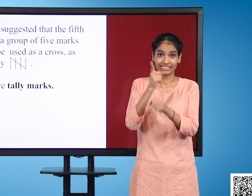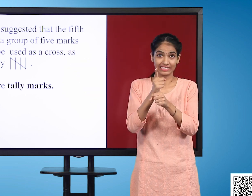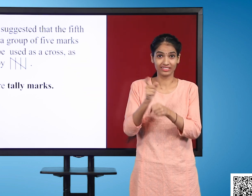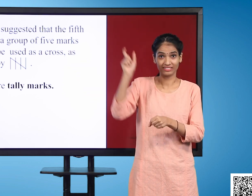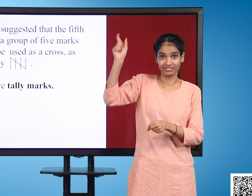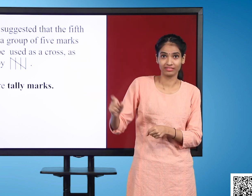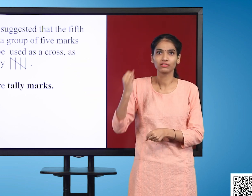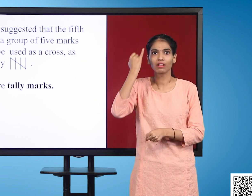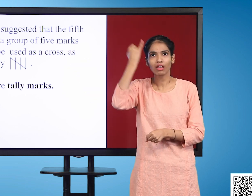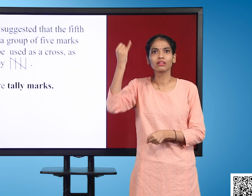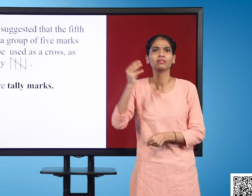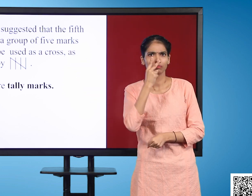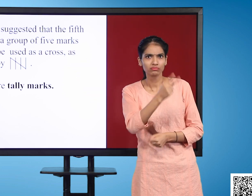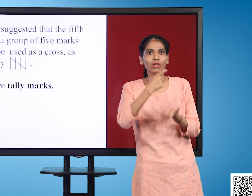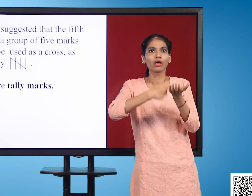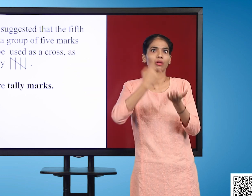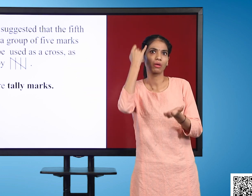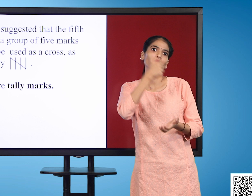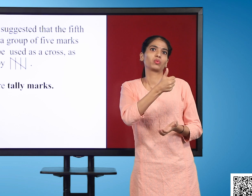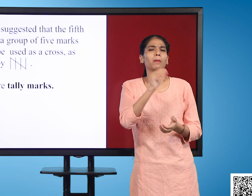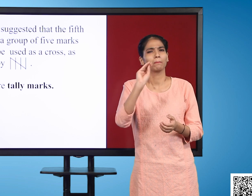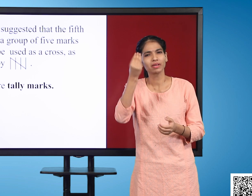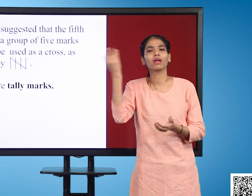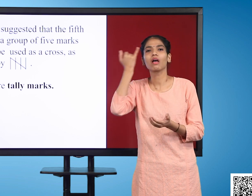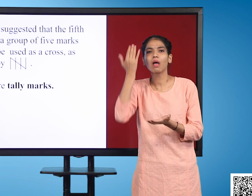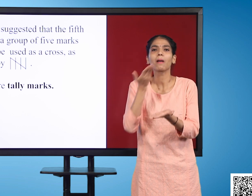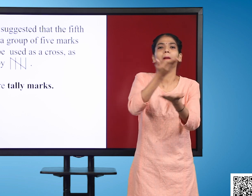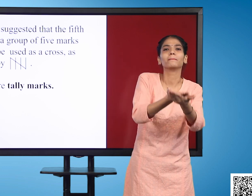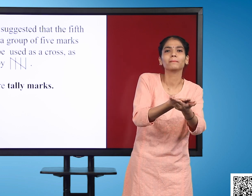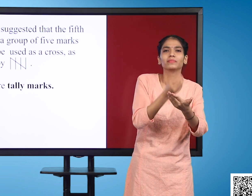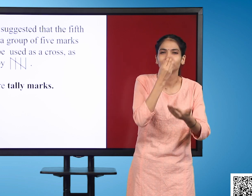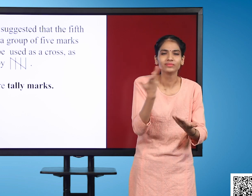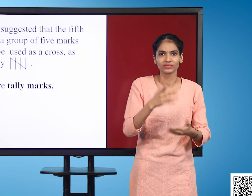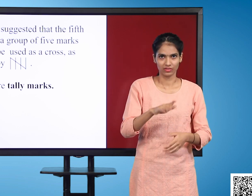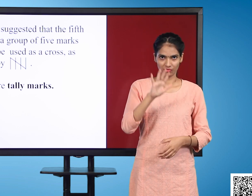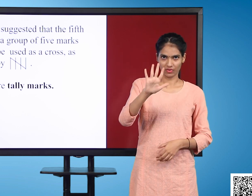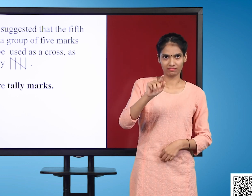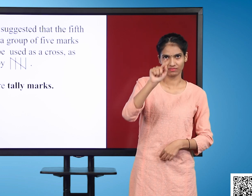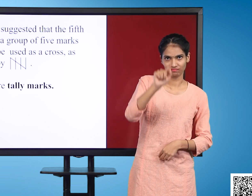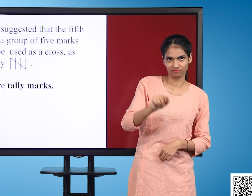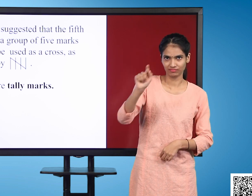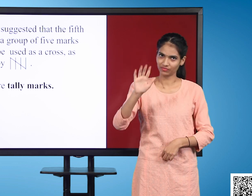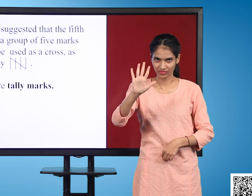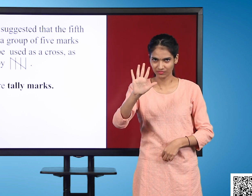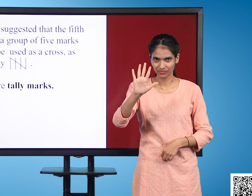Teacher suggested that the fifth mark in a group of 5 marks should be used as a cross, as shown by a